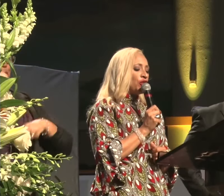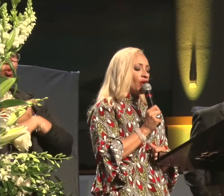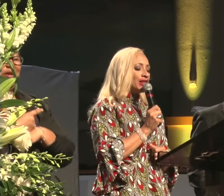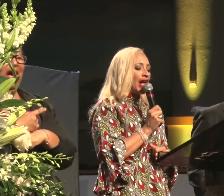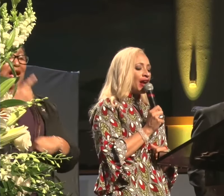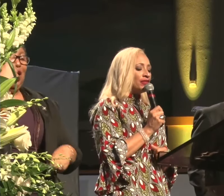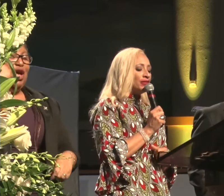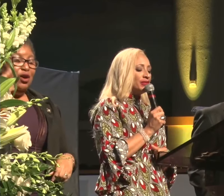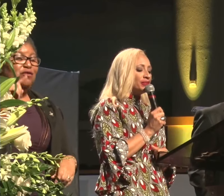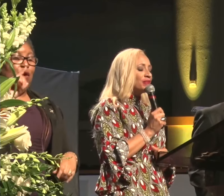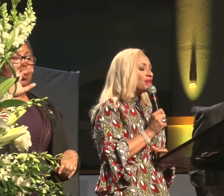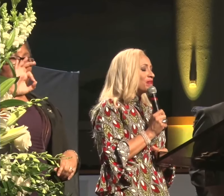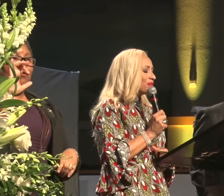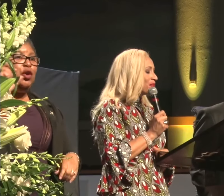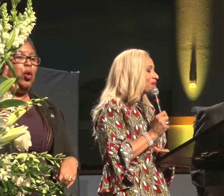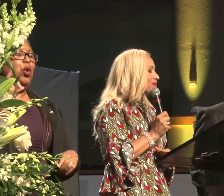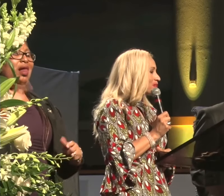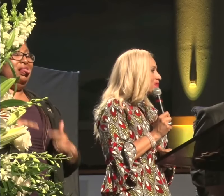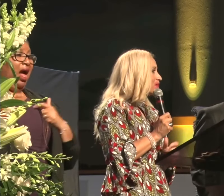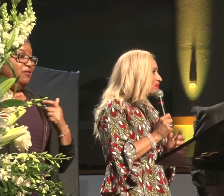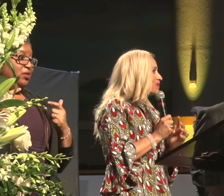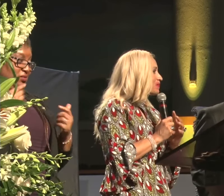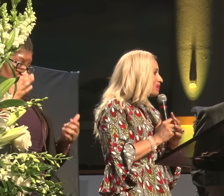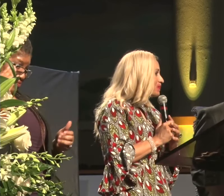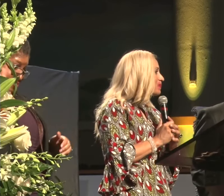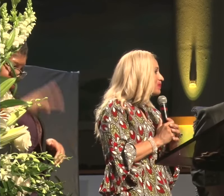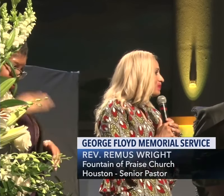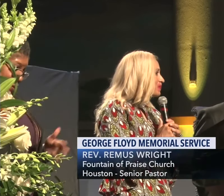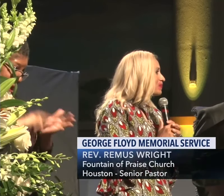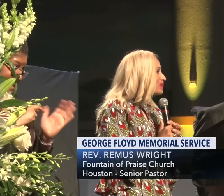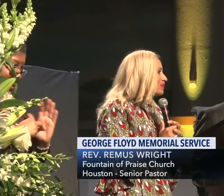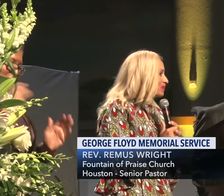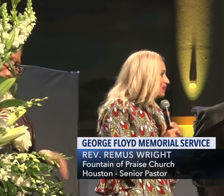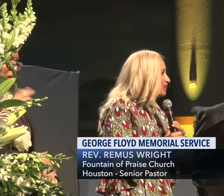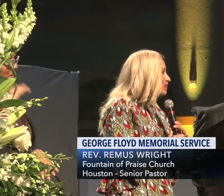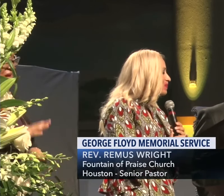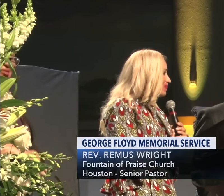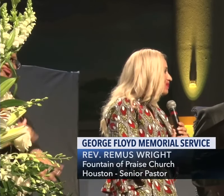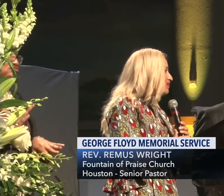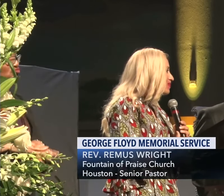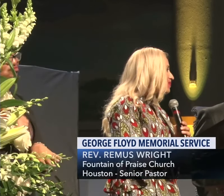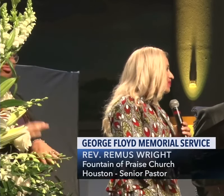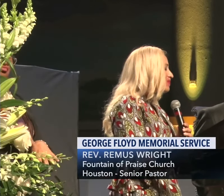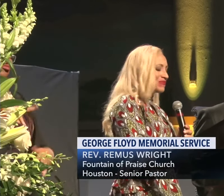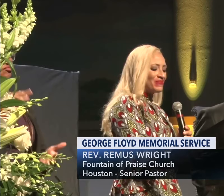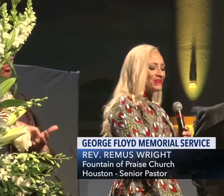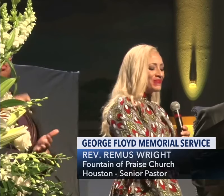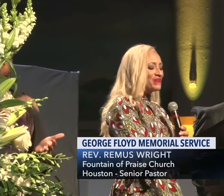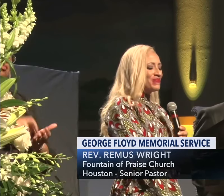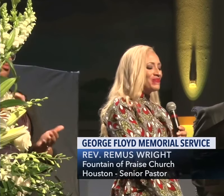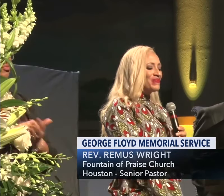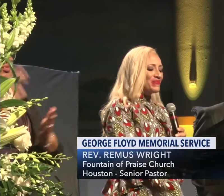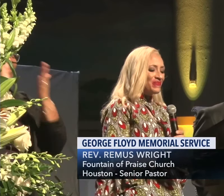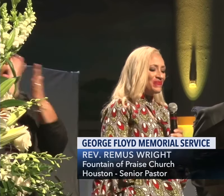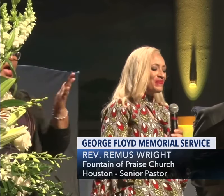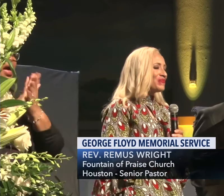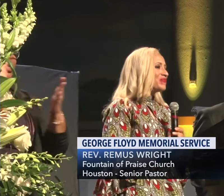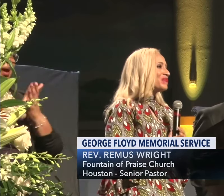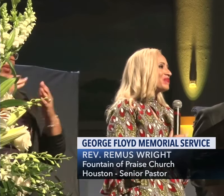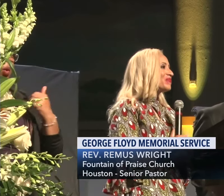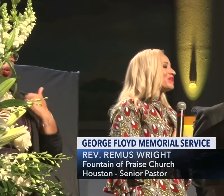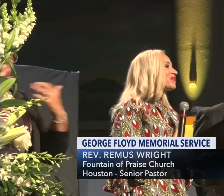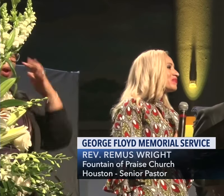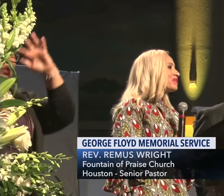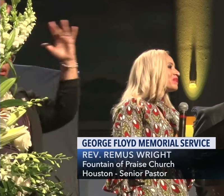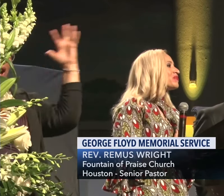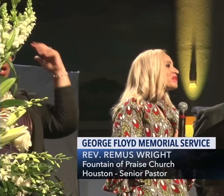George Floyd's life. Now, you know what that means? That means foot stomping, toe tapping, shouting, hallelujah, praising God. Amen. Cuz